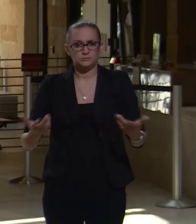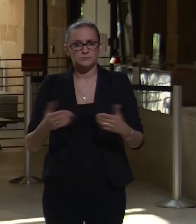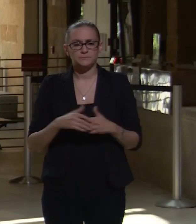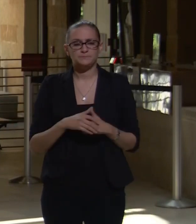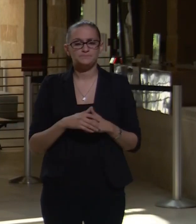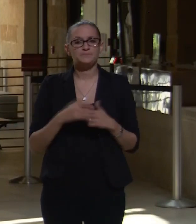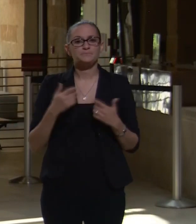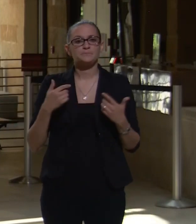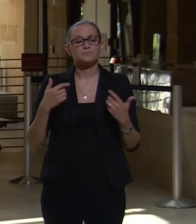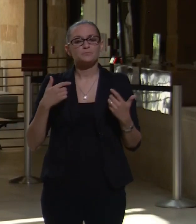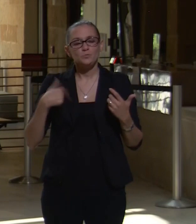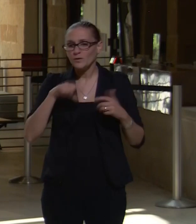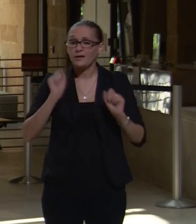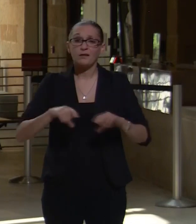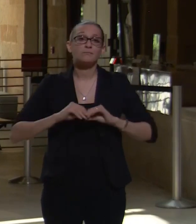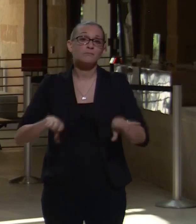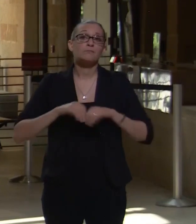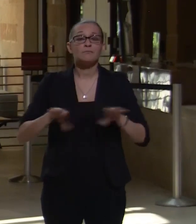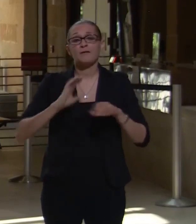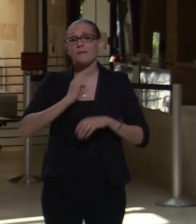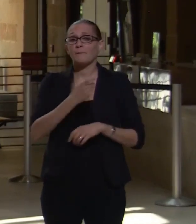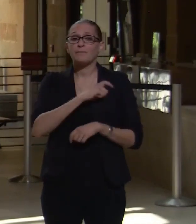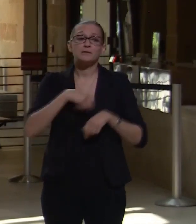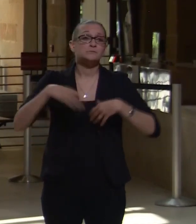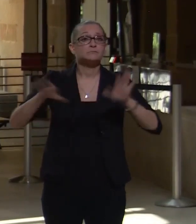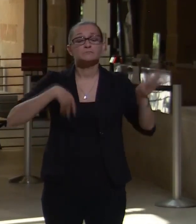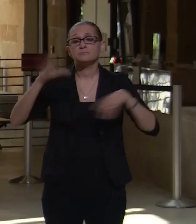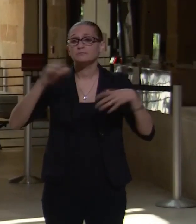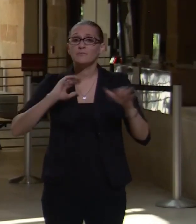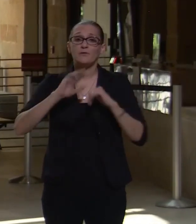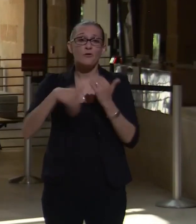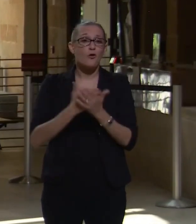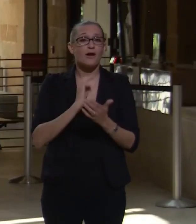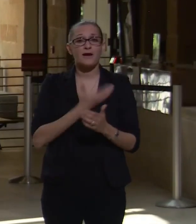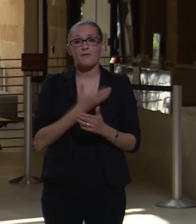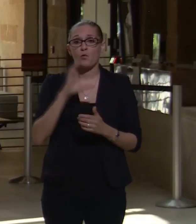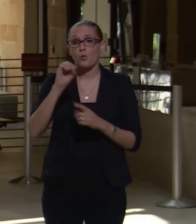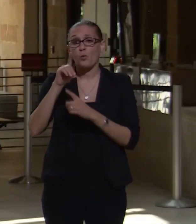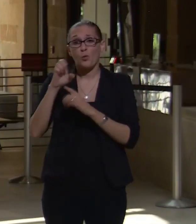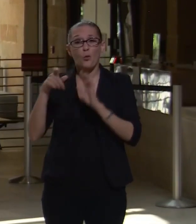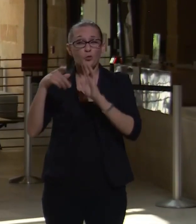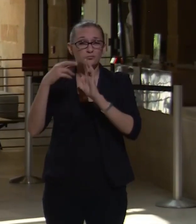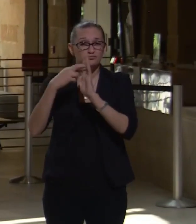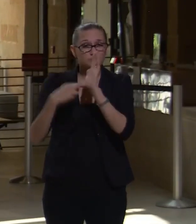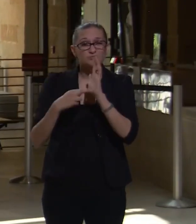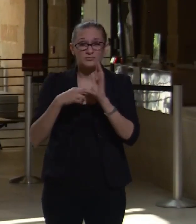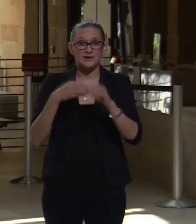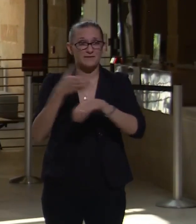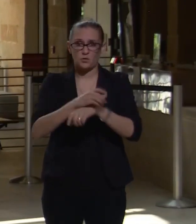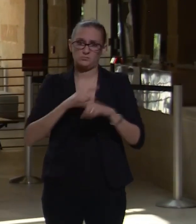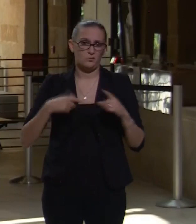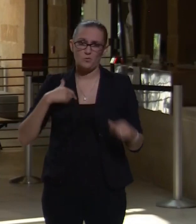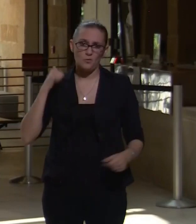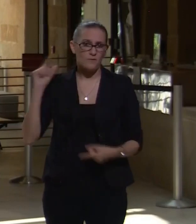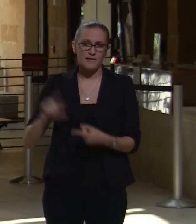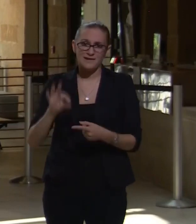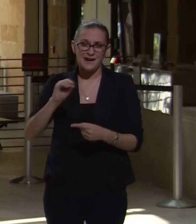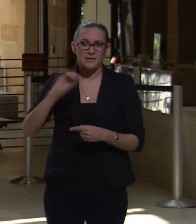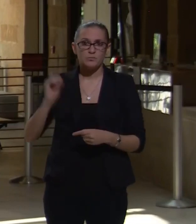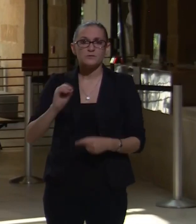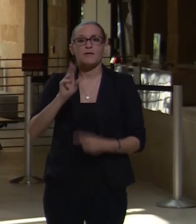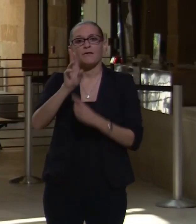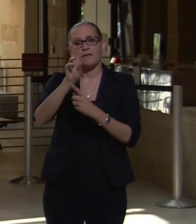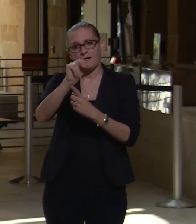And again, we can put out all of our police, we can put out all of our code enforcement, and we're not going to get to 90% unless